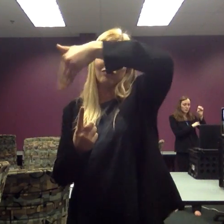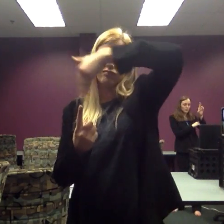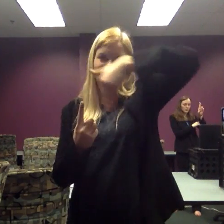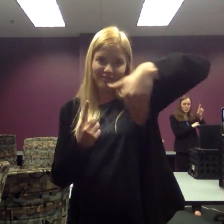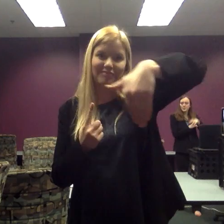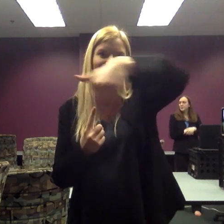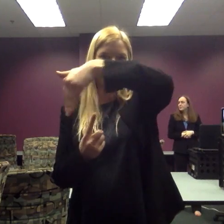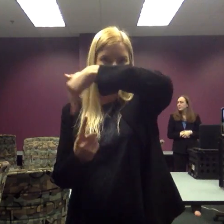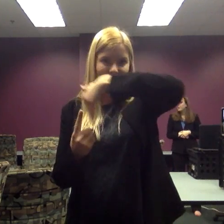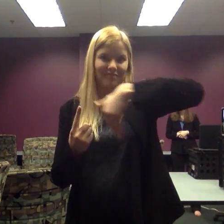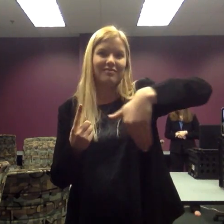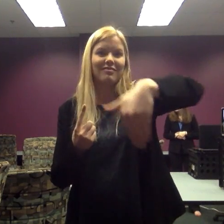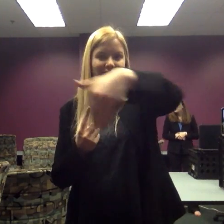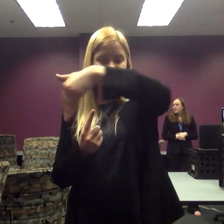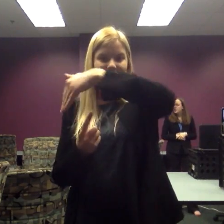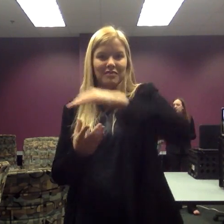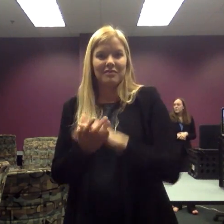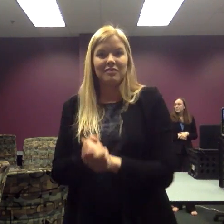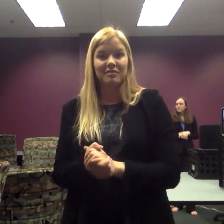one, it made a postage stamp from.